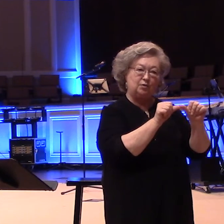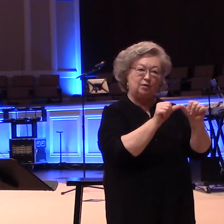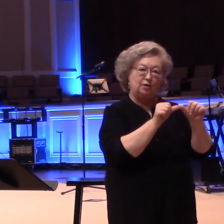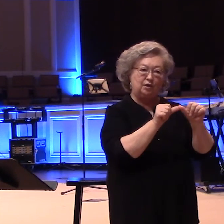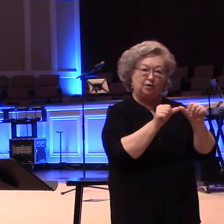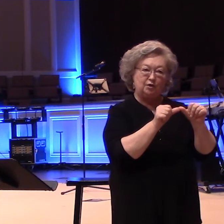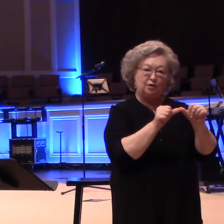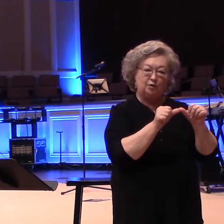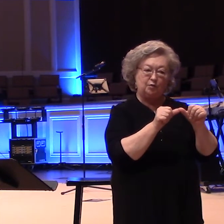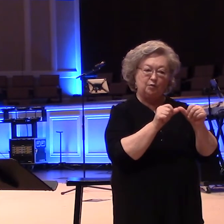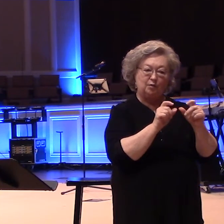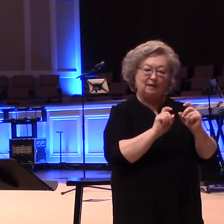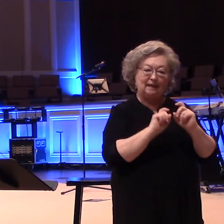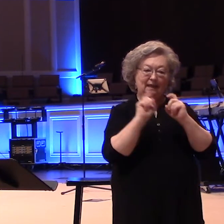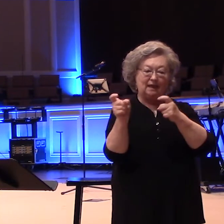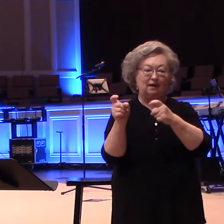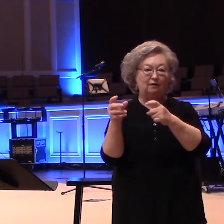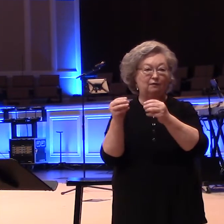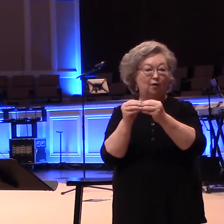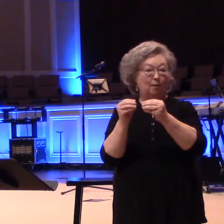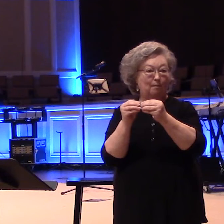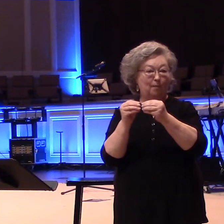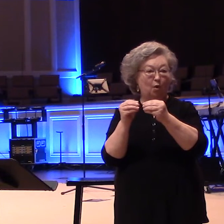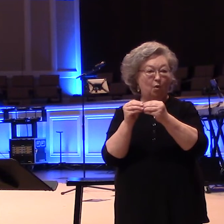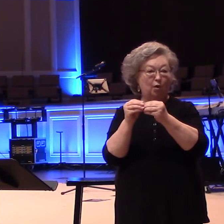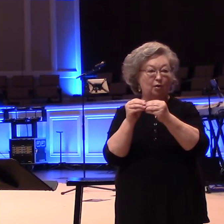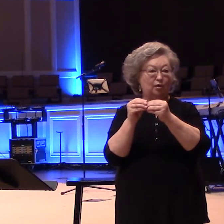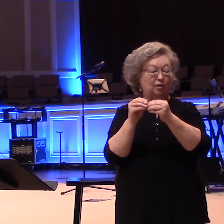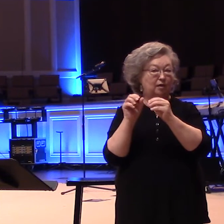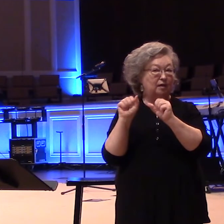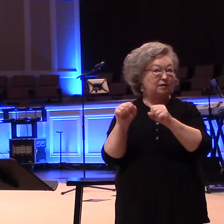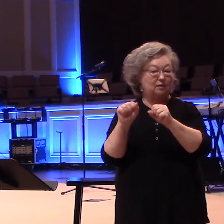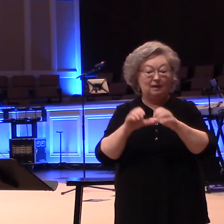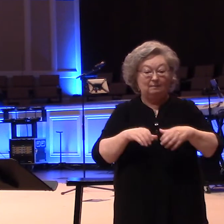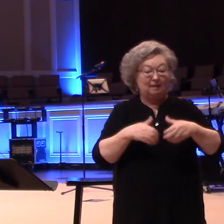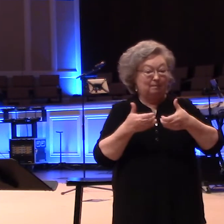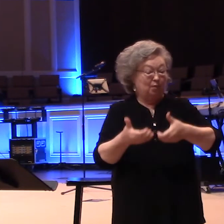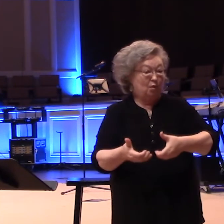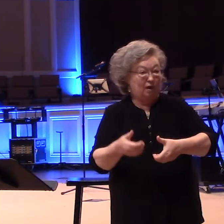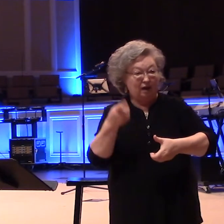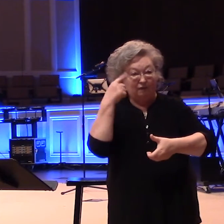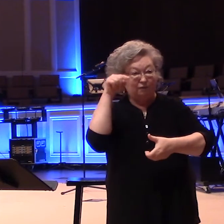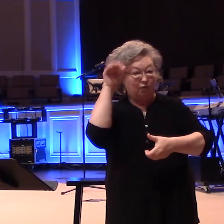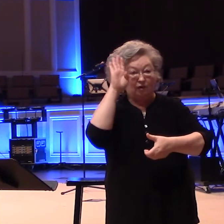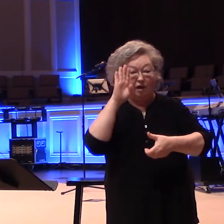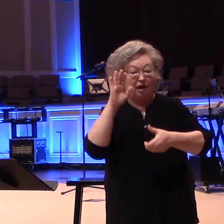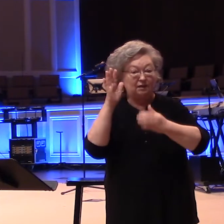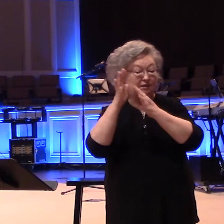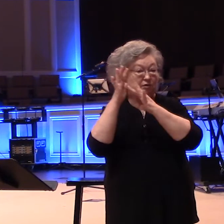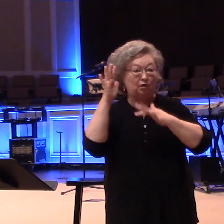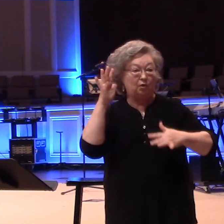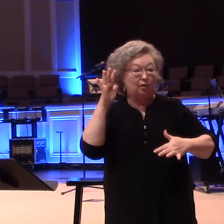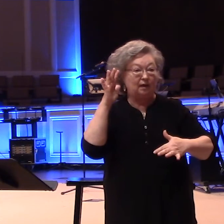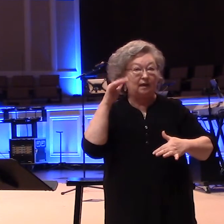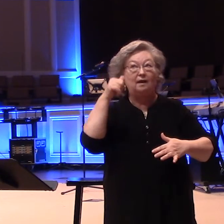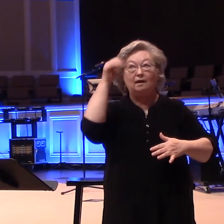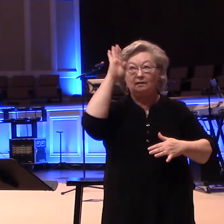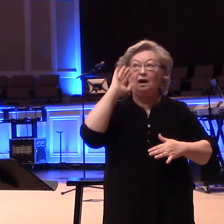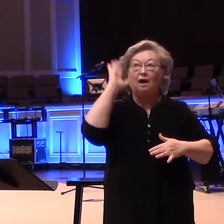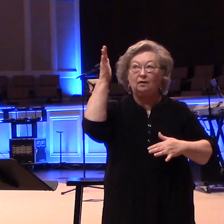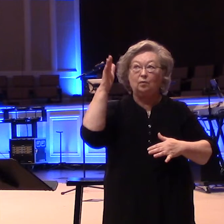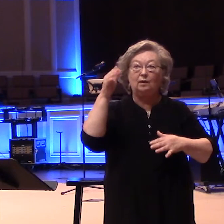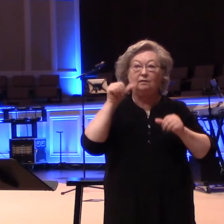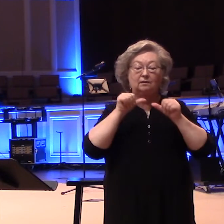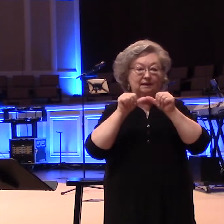bucket so that it can be poured out for the glory of Christ, God just keeps filling it. And I can't wait to see what he's going to